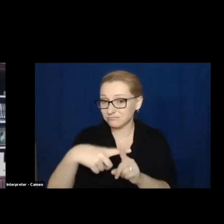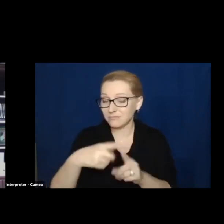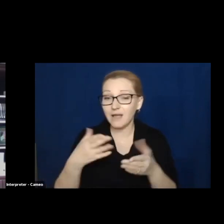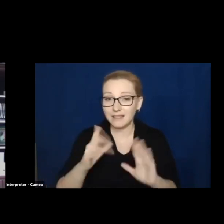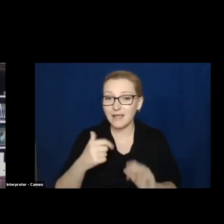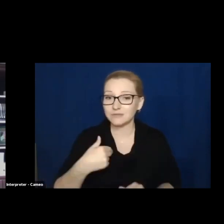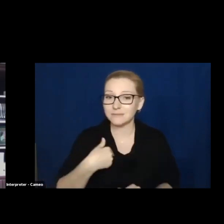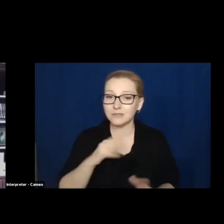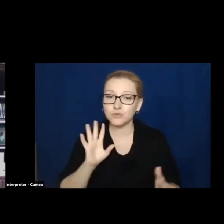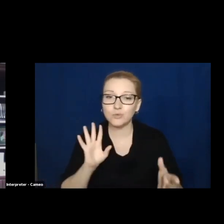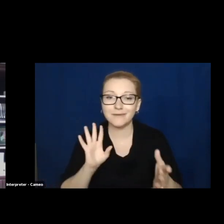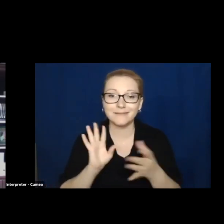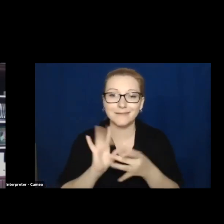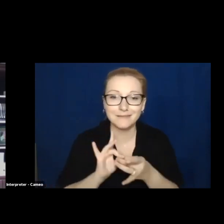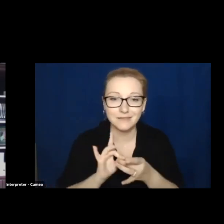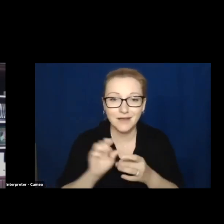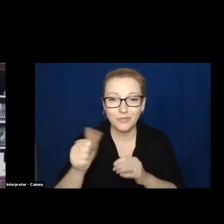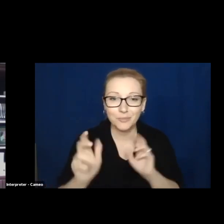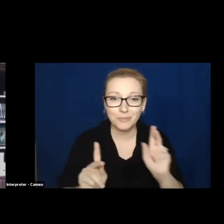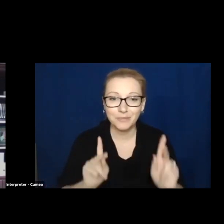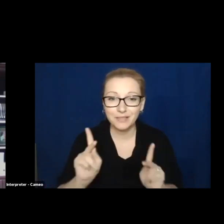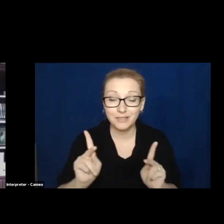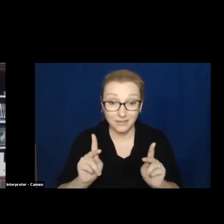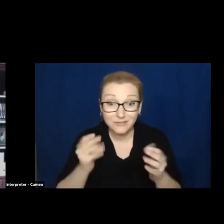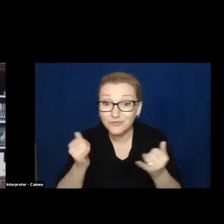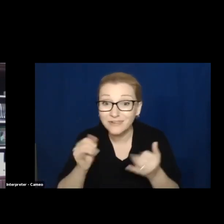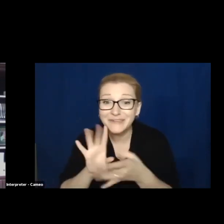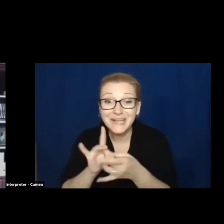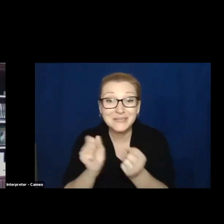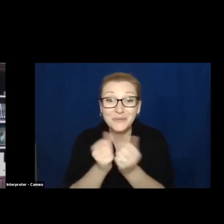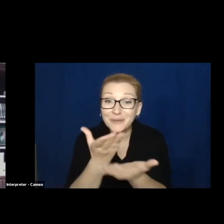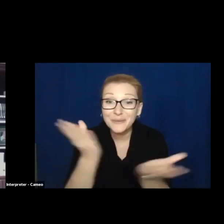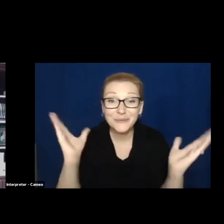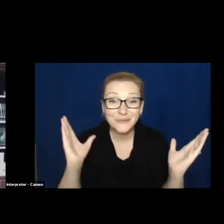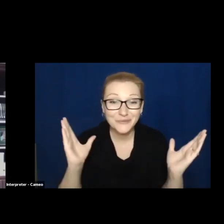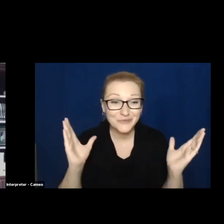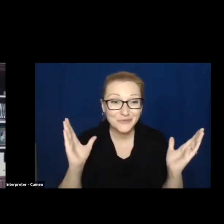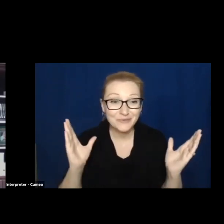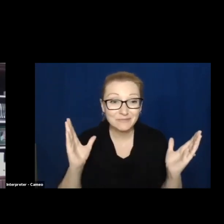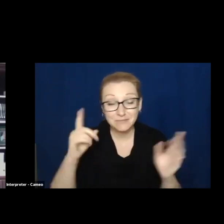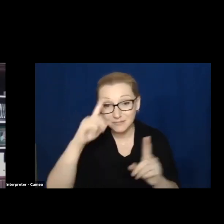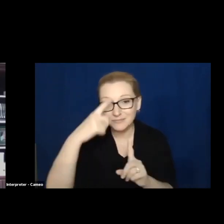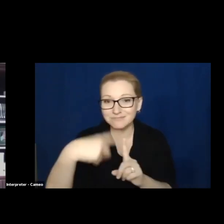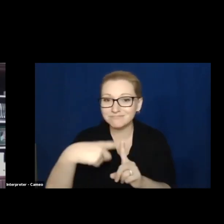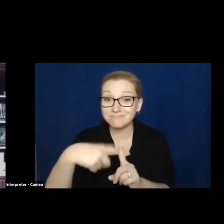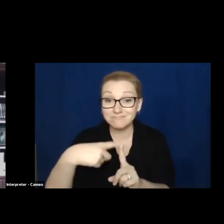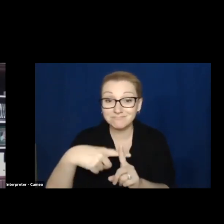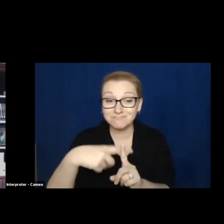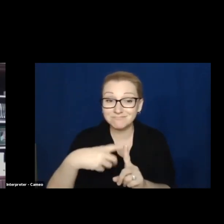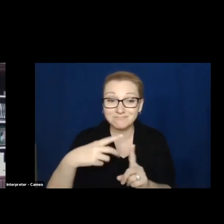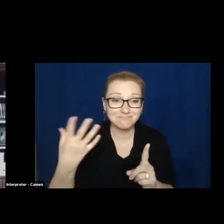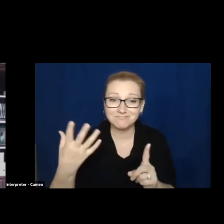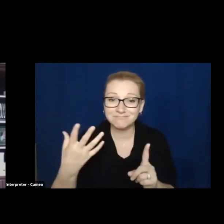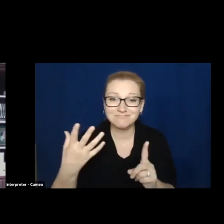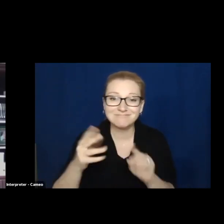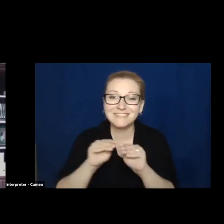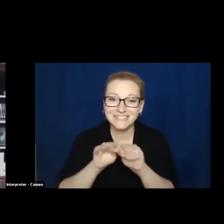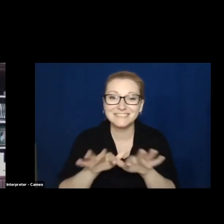to connect with others, with you, because a positive mindset is undoubtedly